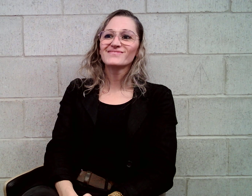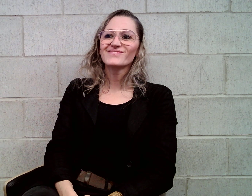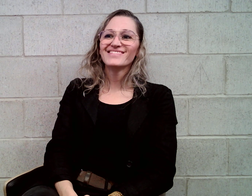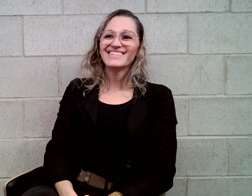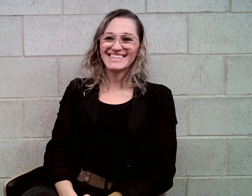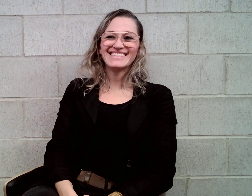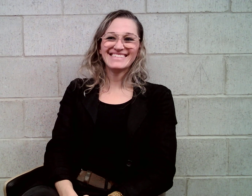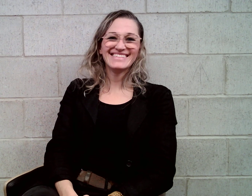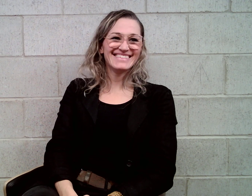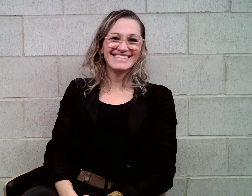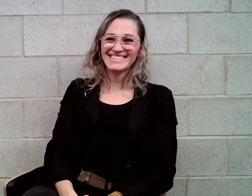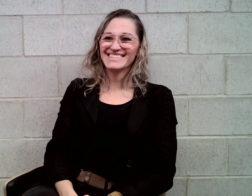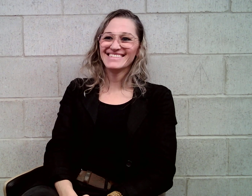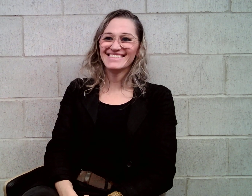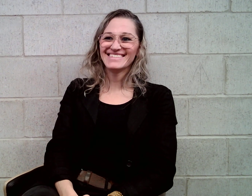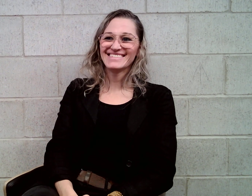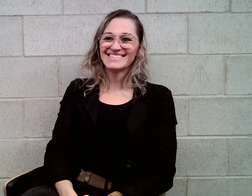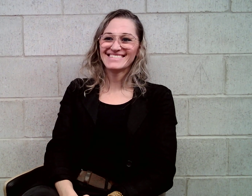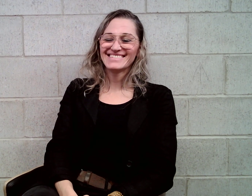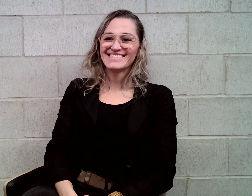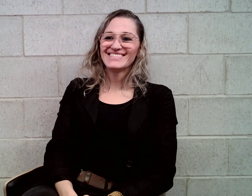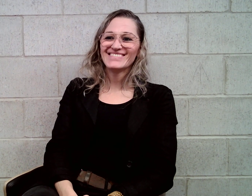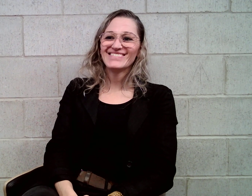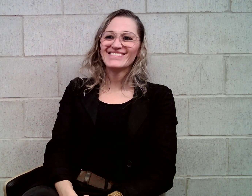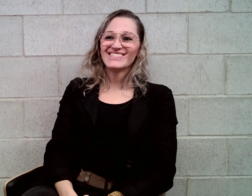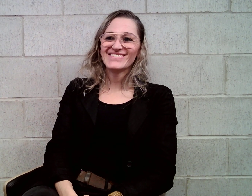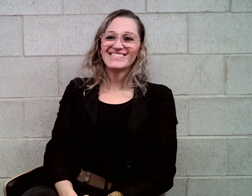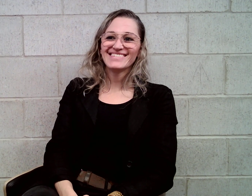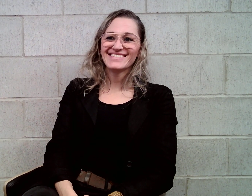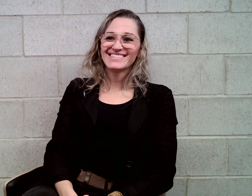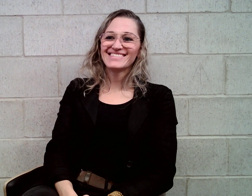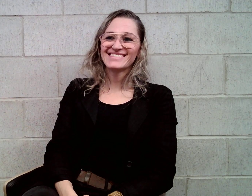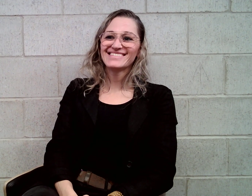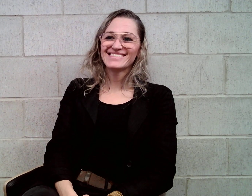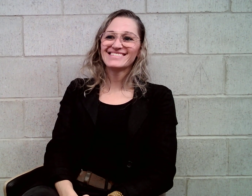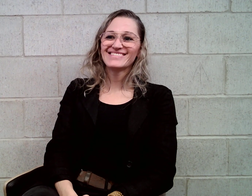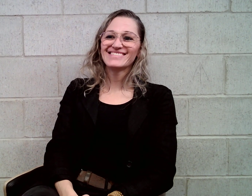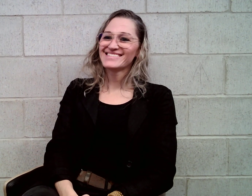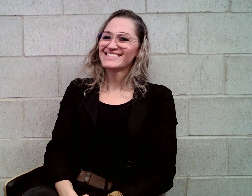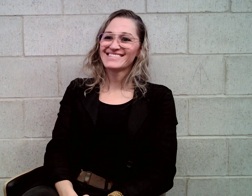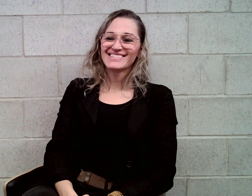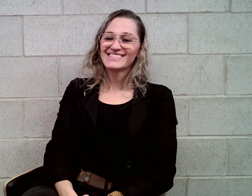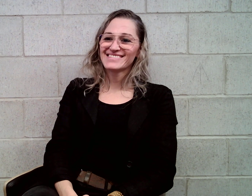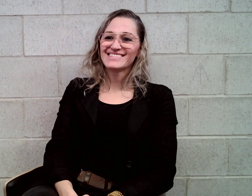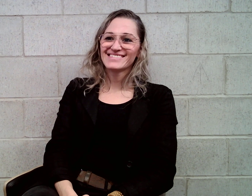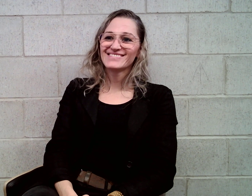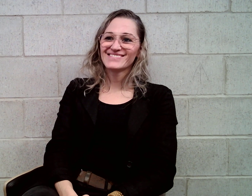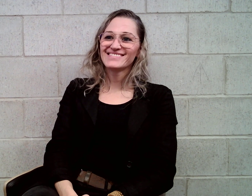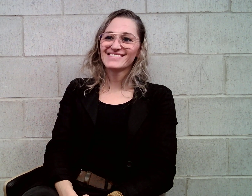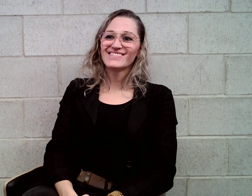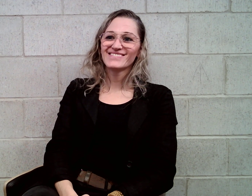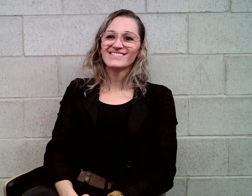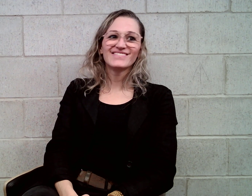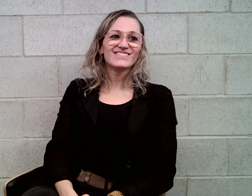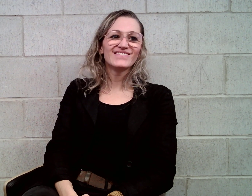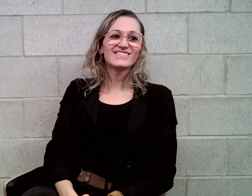And a perfect way to end this interview. Thank you so much, Dawn, for your time. And thank you so much